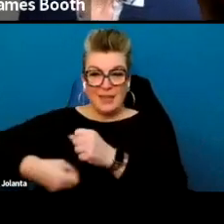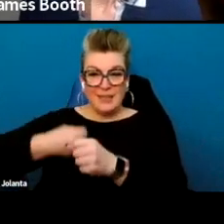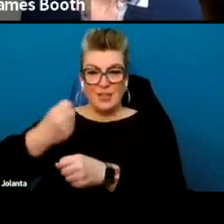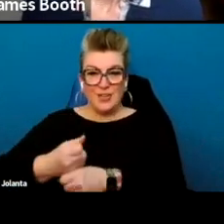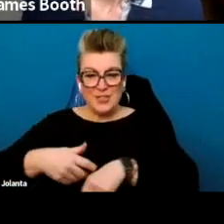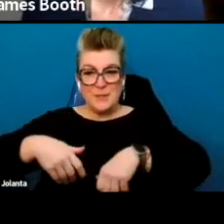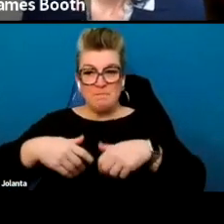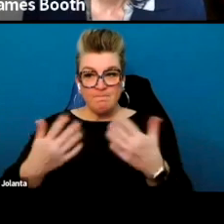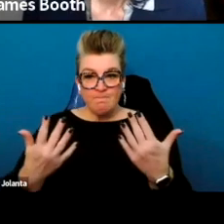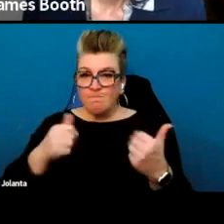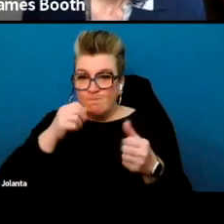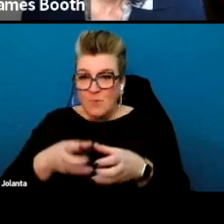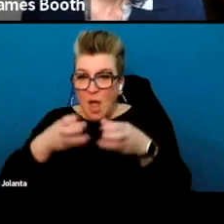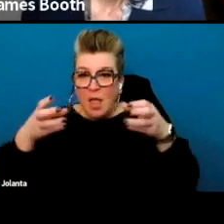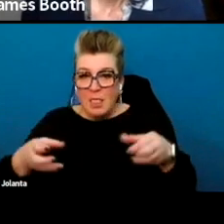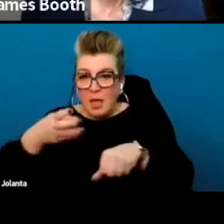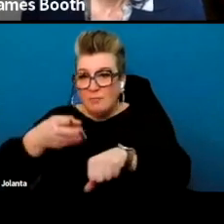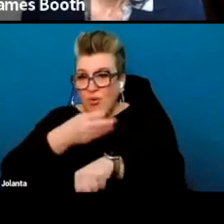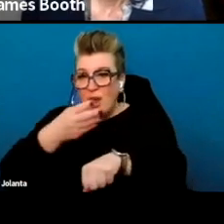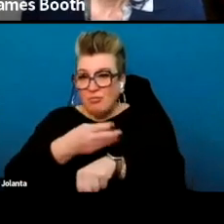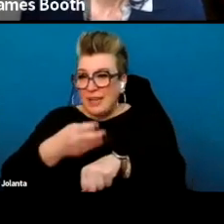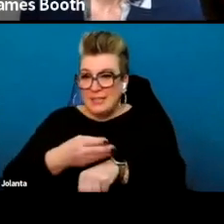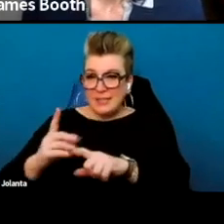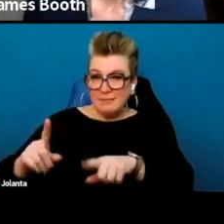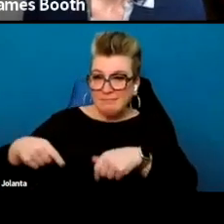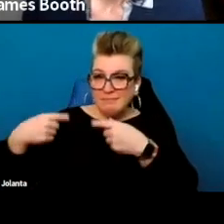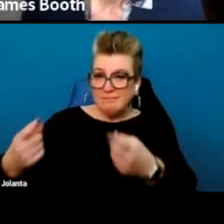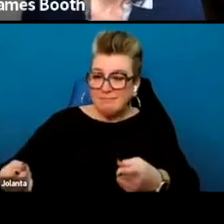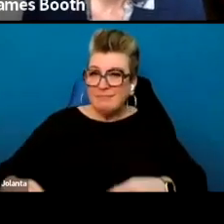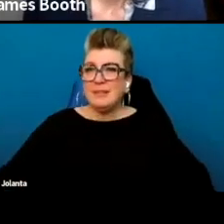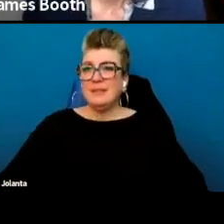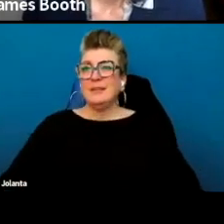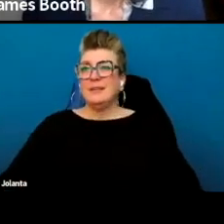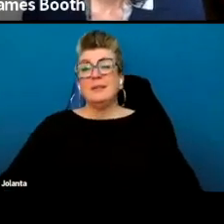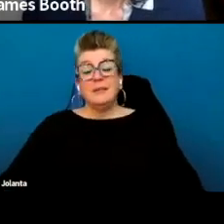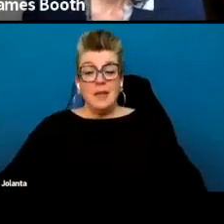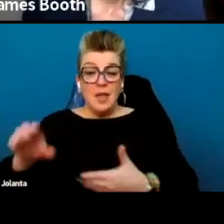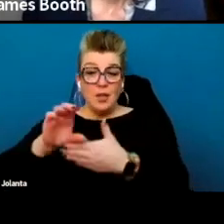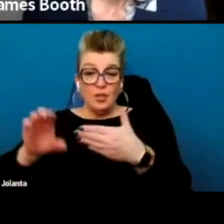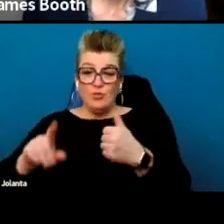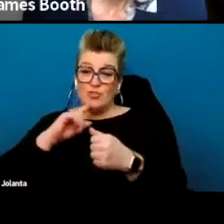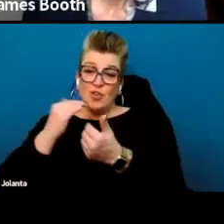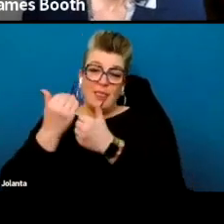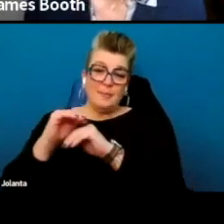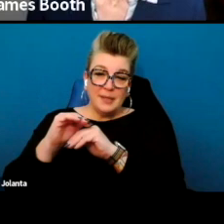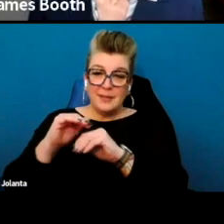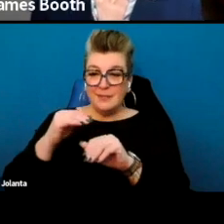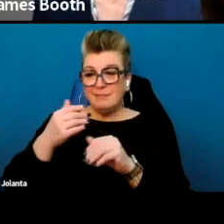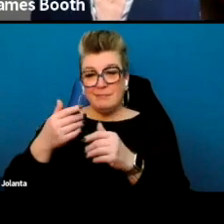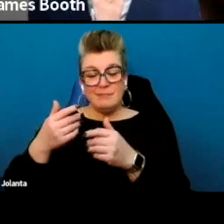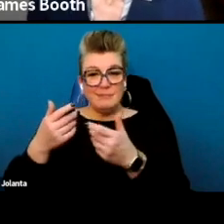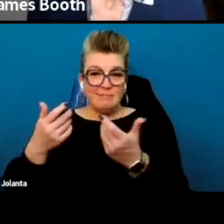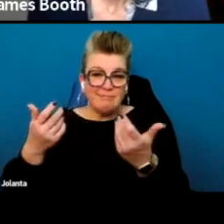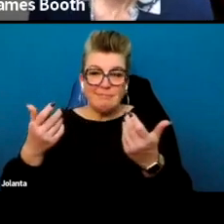made a lot of progress since then. Limited conclusions can be drawn from the literature. At this